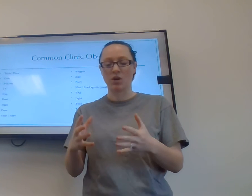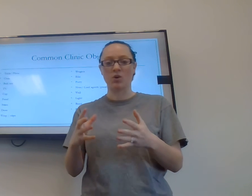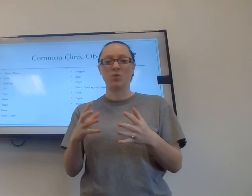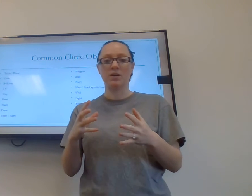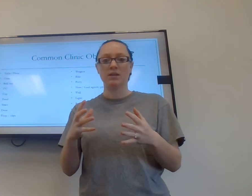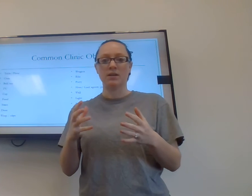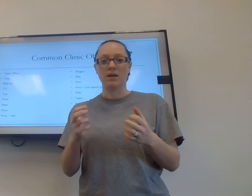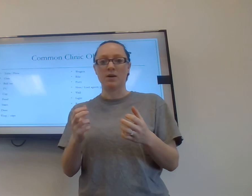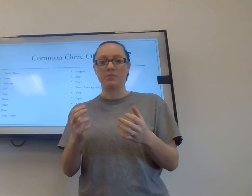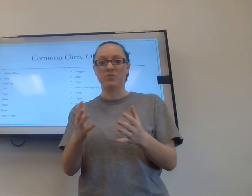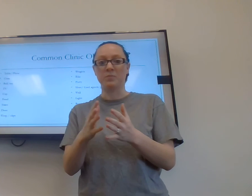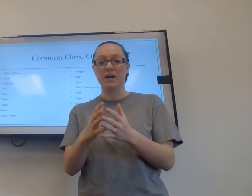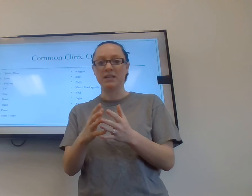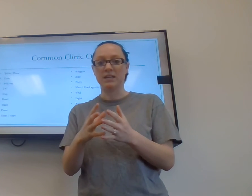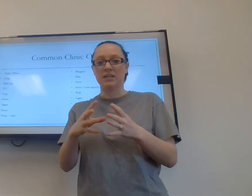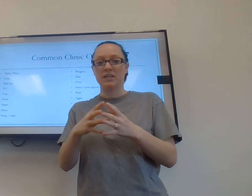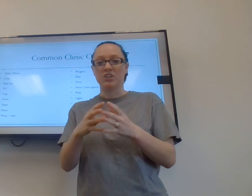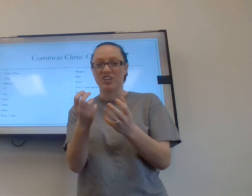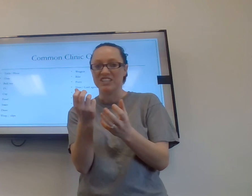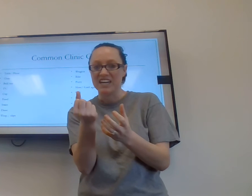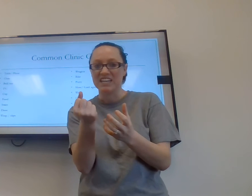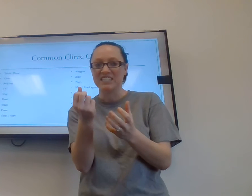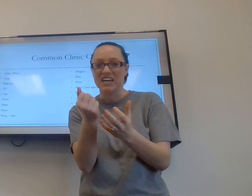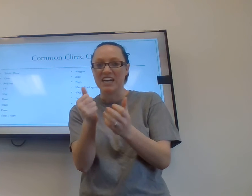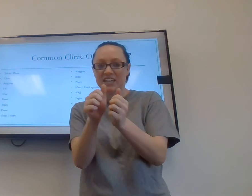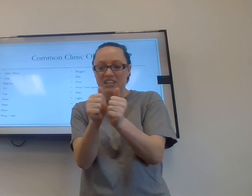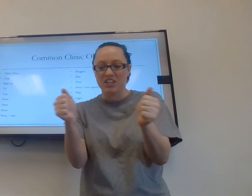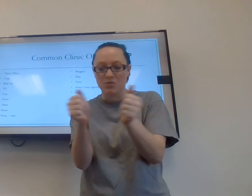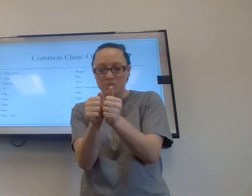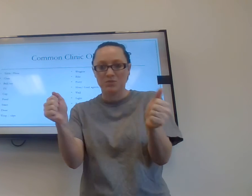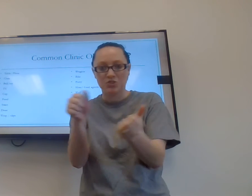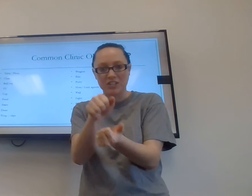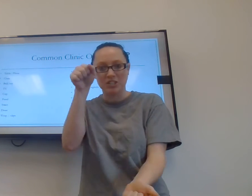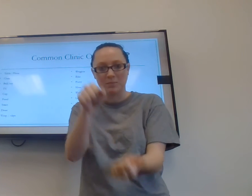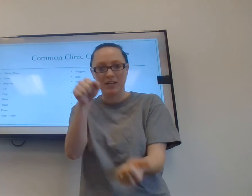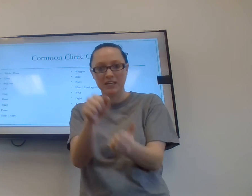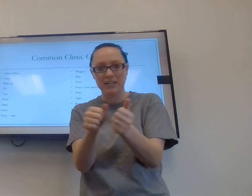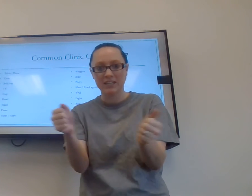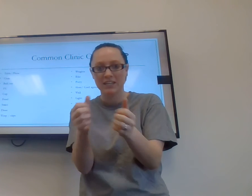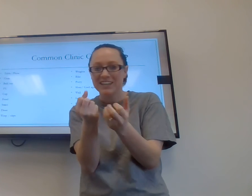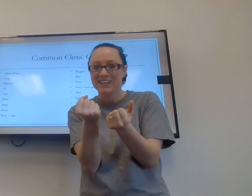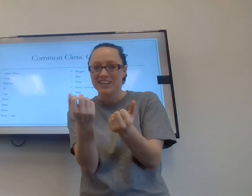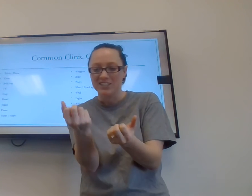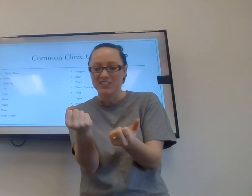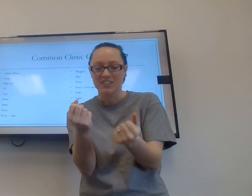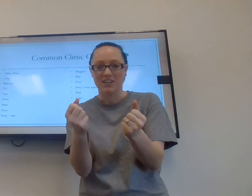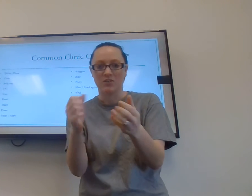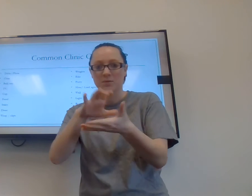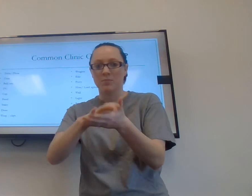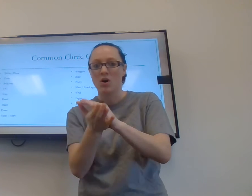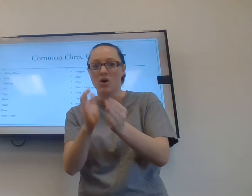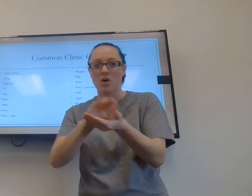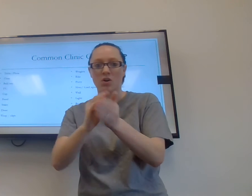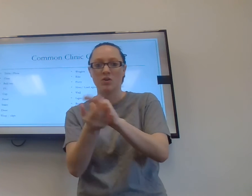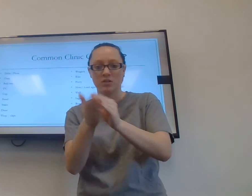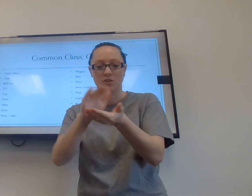so putty, you're going to say it's like, you know, stretchy putty, and then, you know, it's a ball, you know, you're